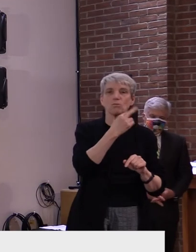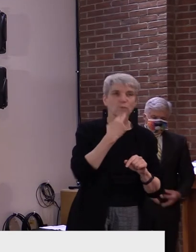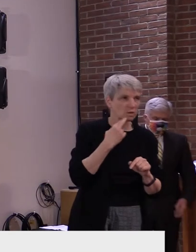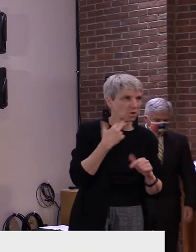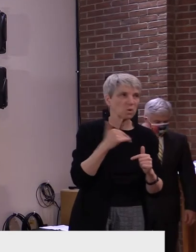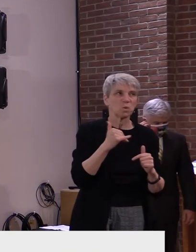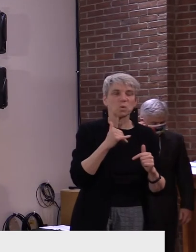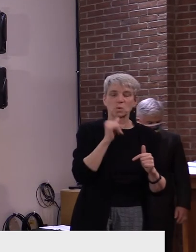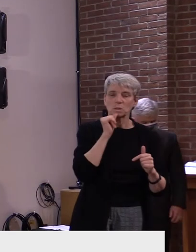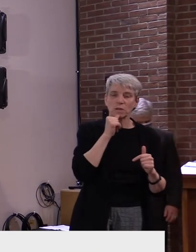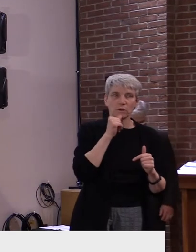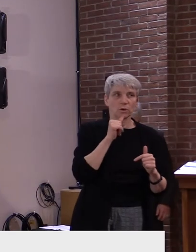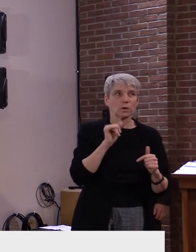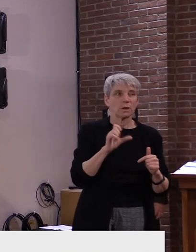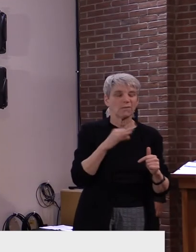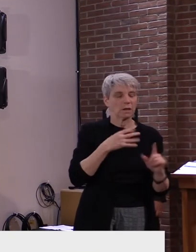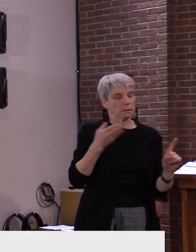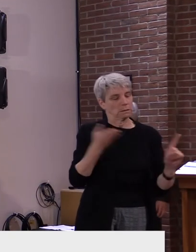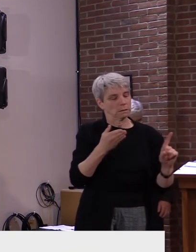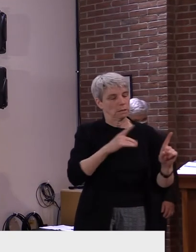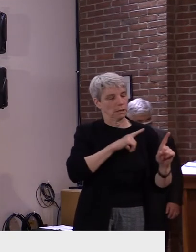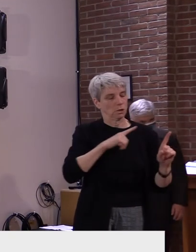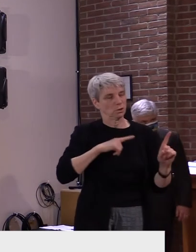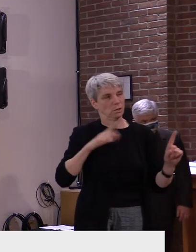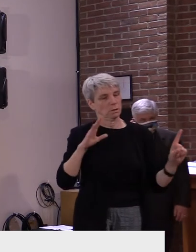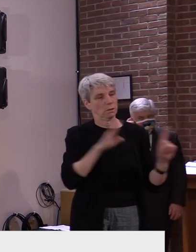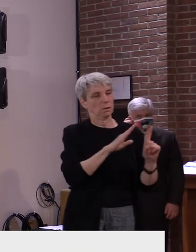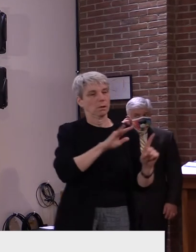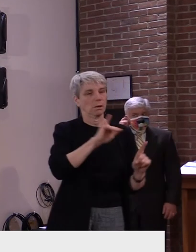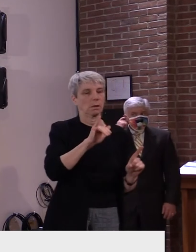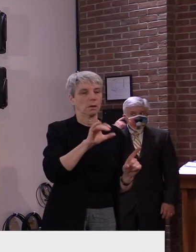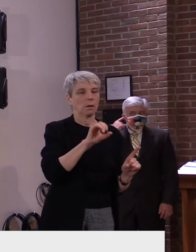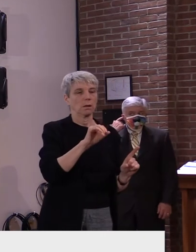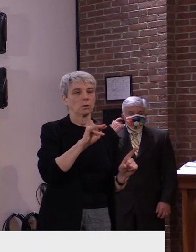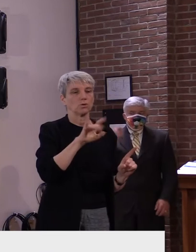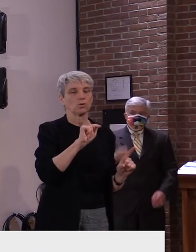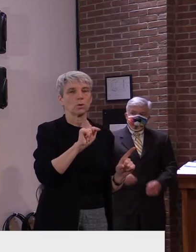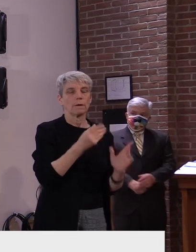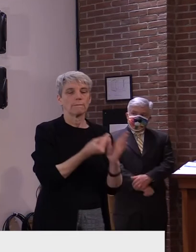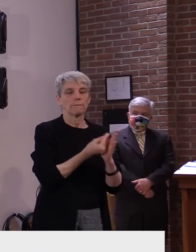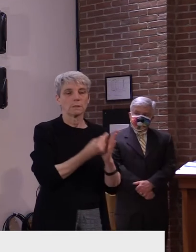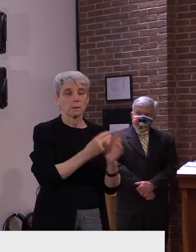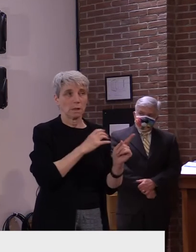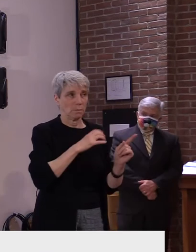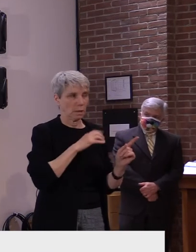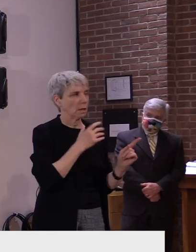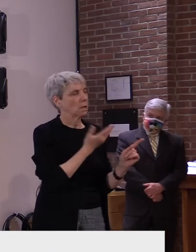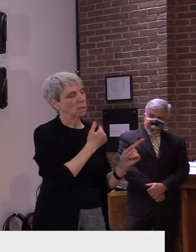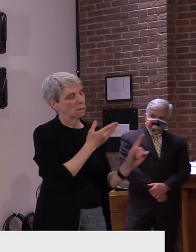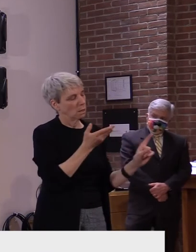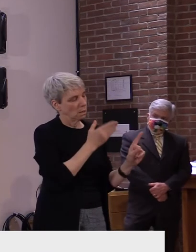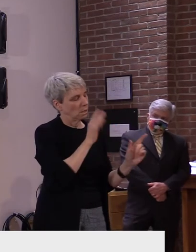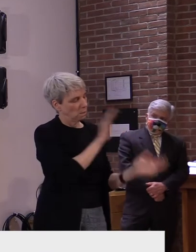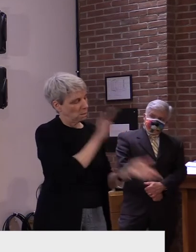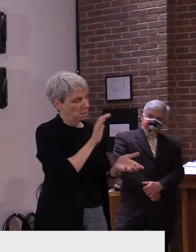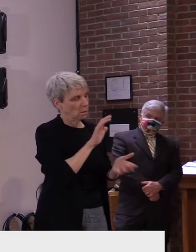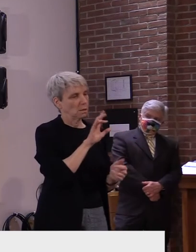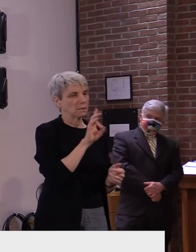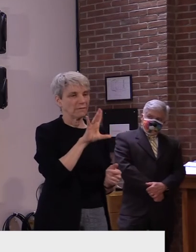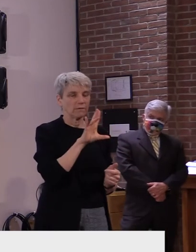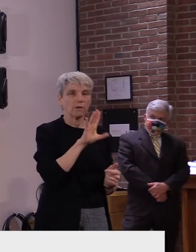fiscal committee to to allow us to move forward with our plans to use 75 million to help those